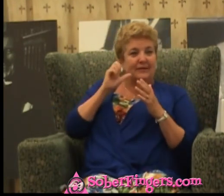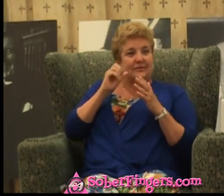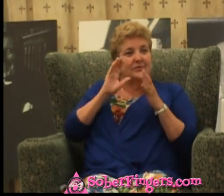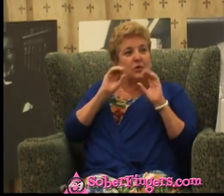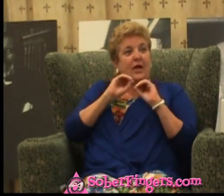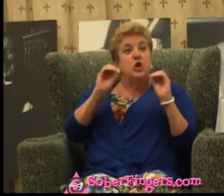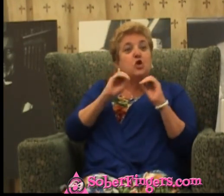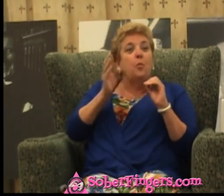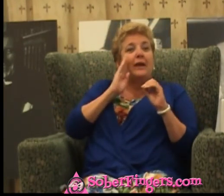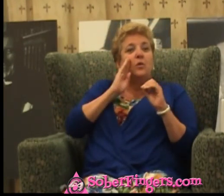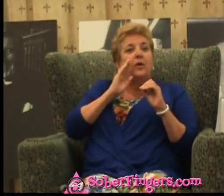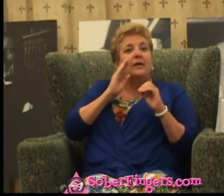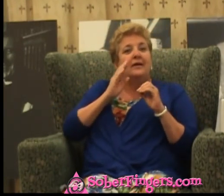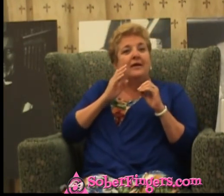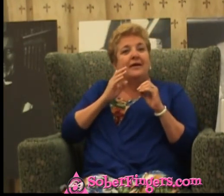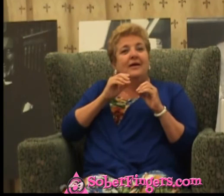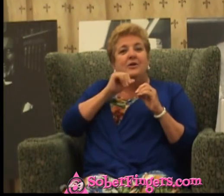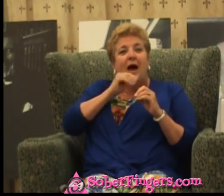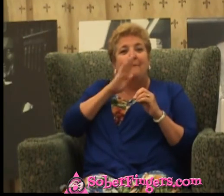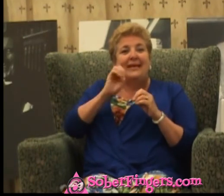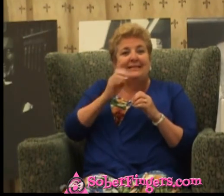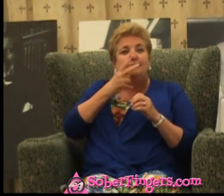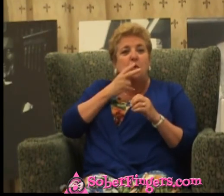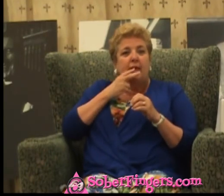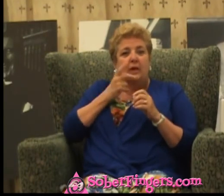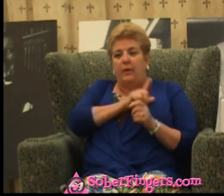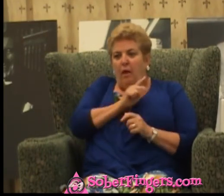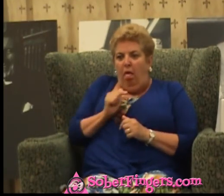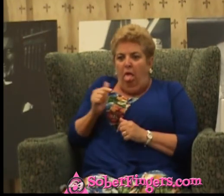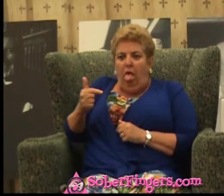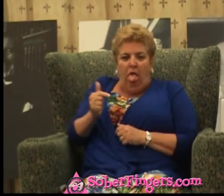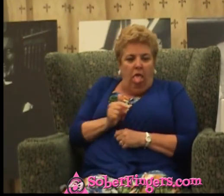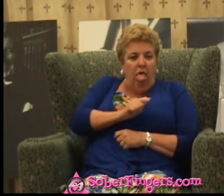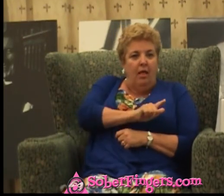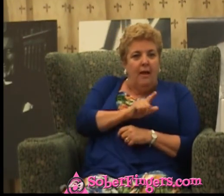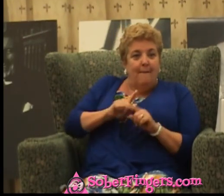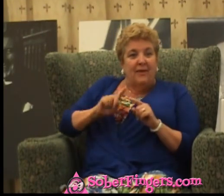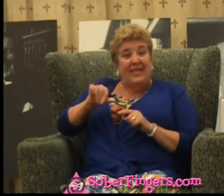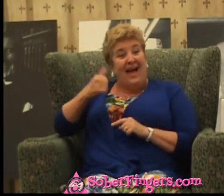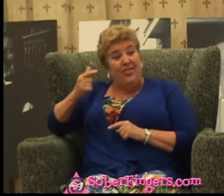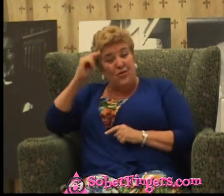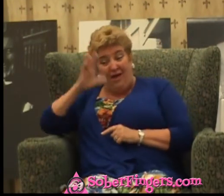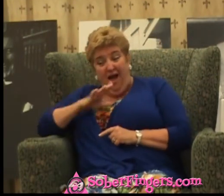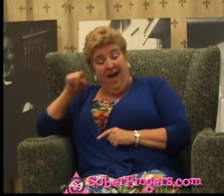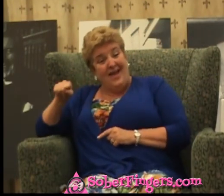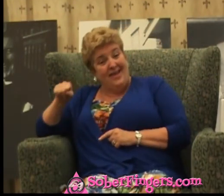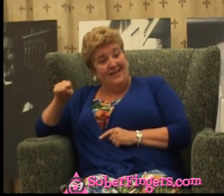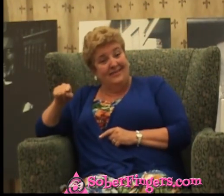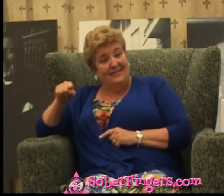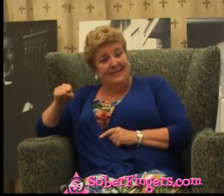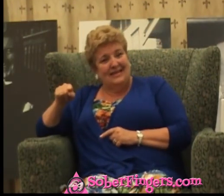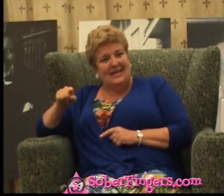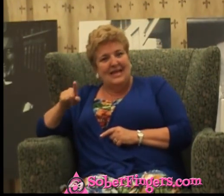I could light mine off of his. But the guy over there just could watch us.